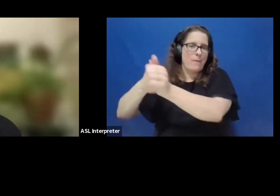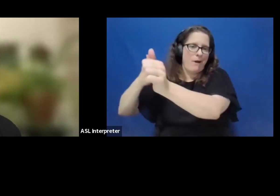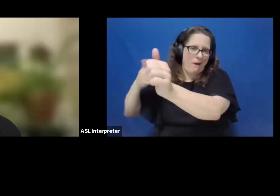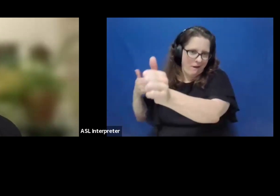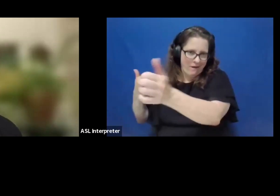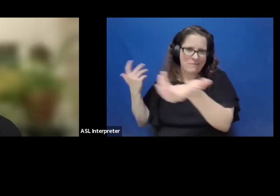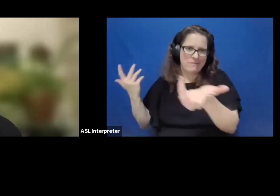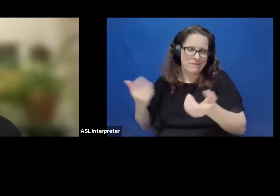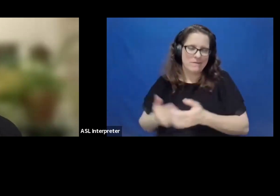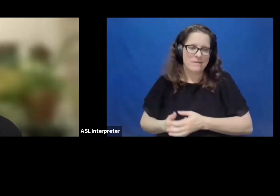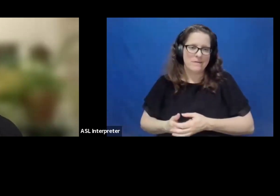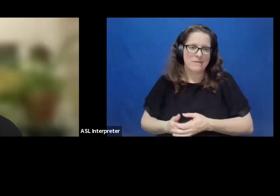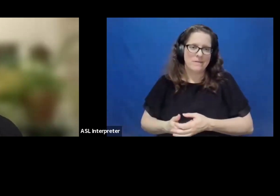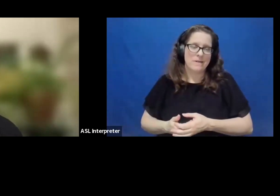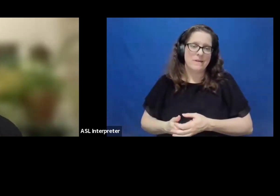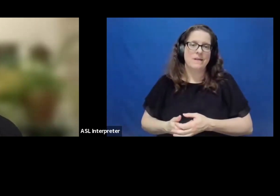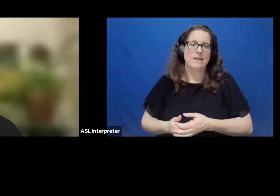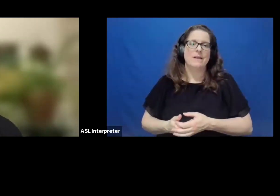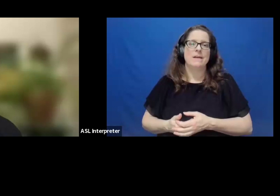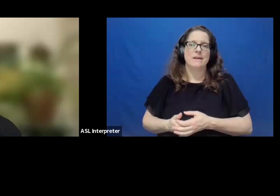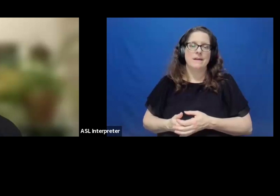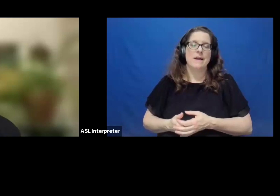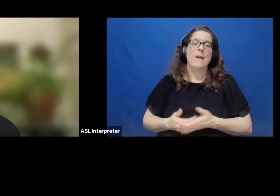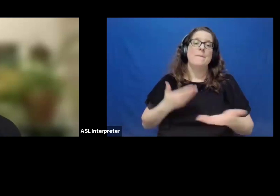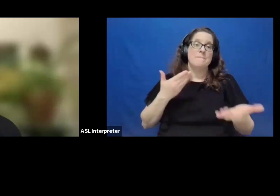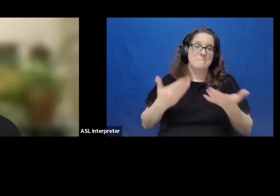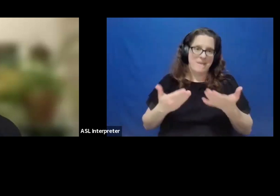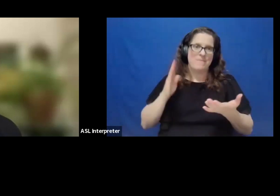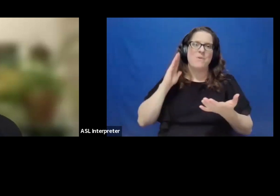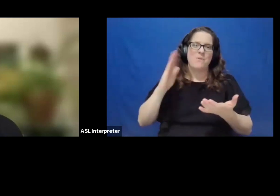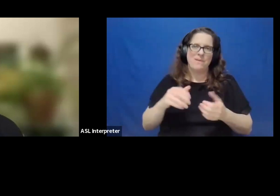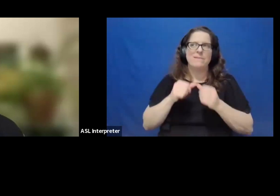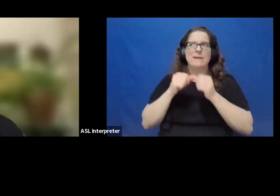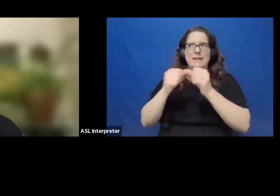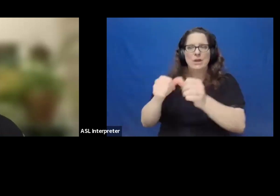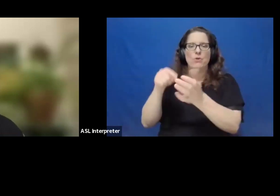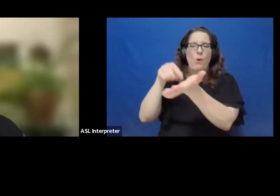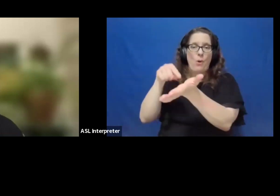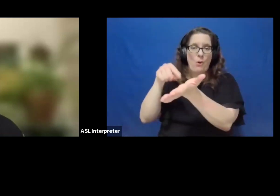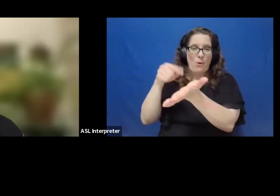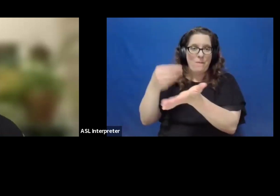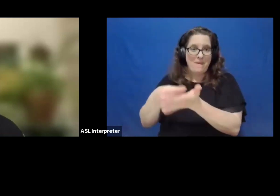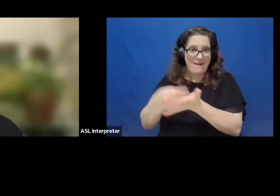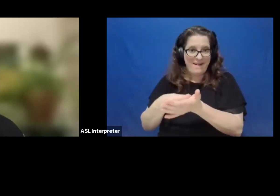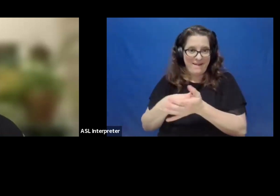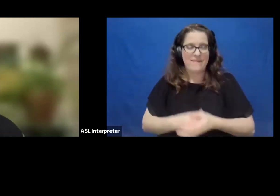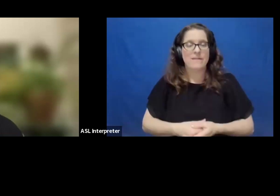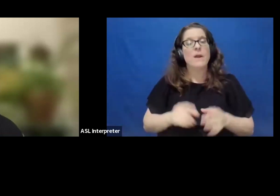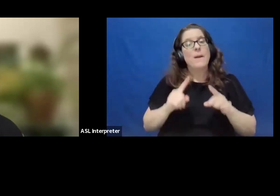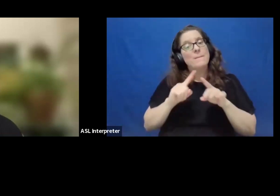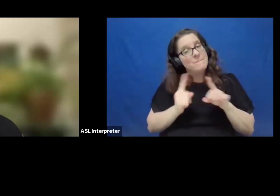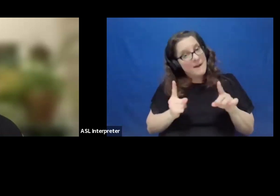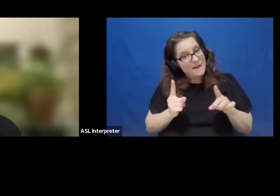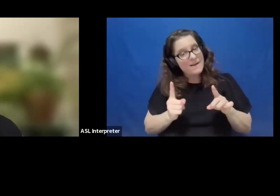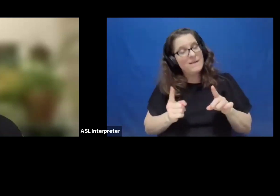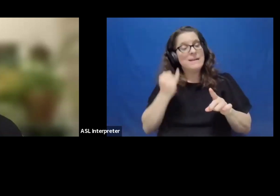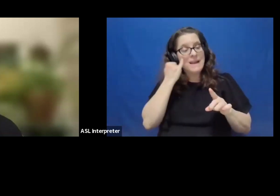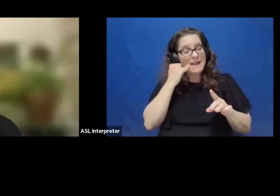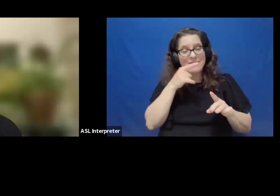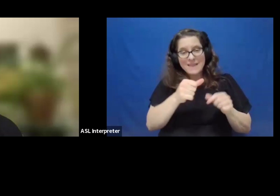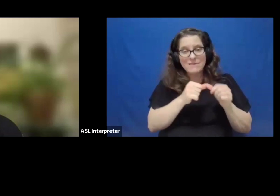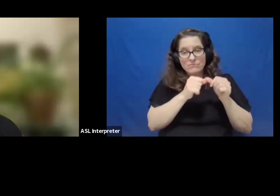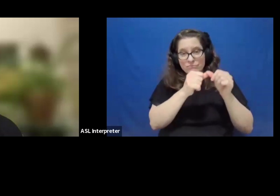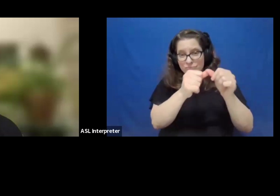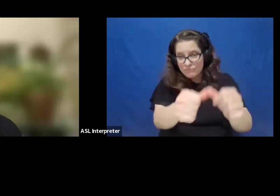timely way, and he may end up continuing to owe them money. But once he's continued to work long enough and he's